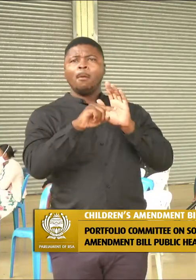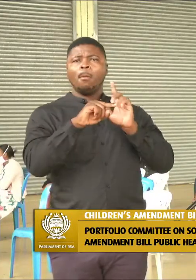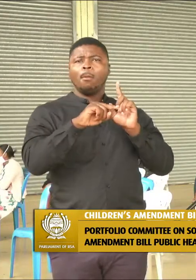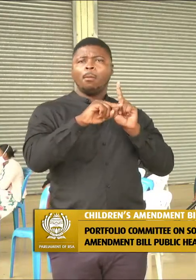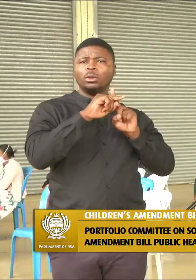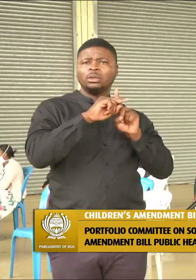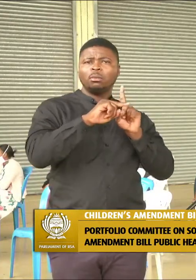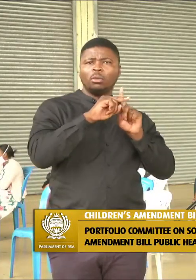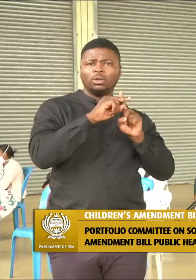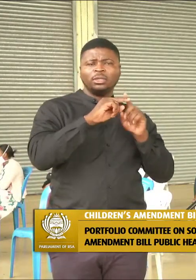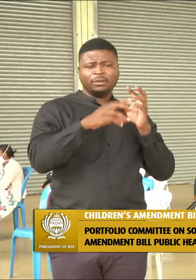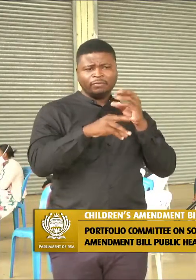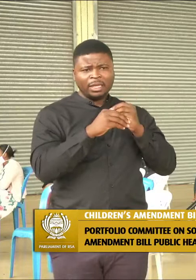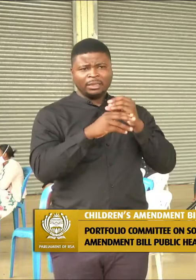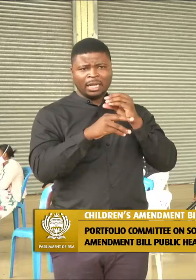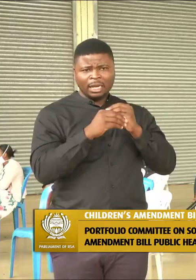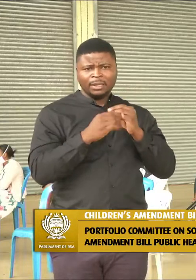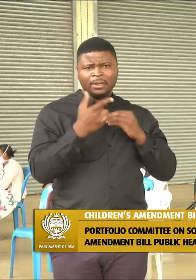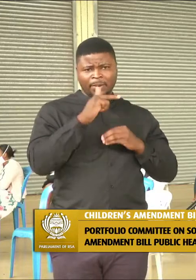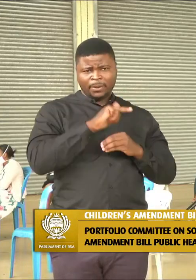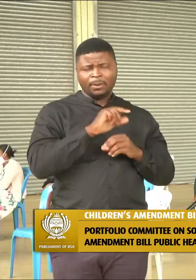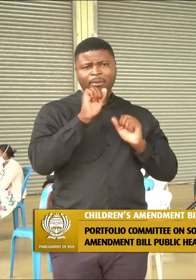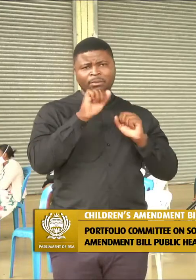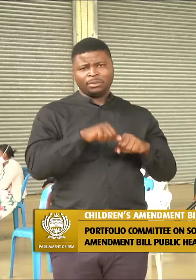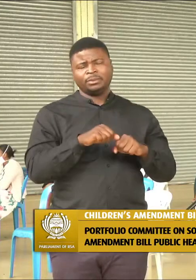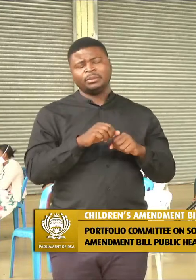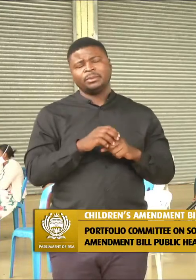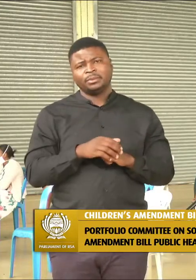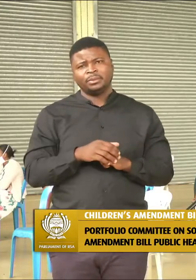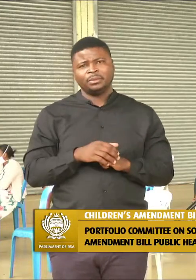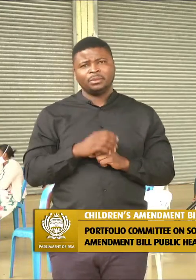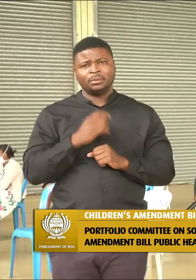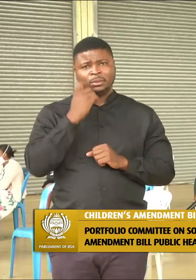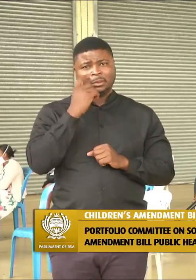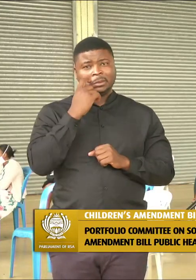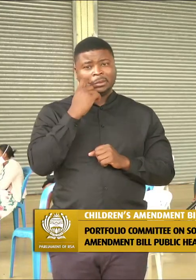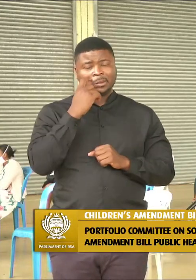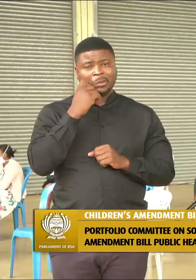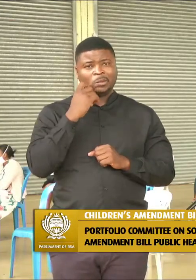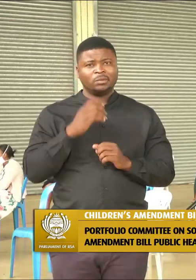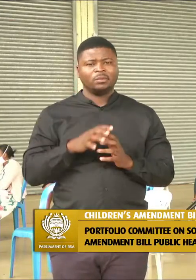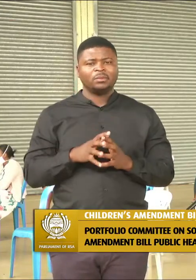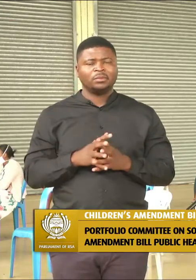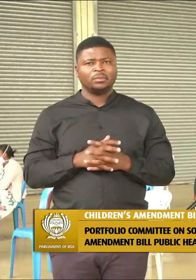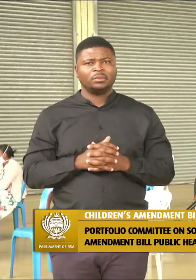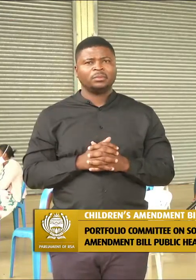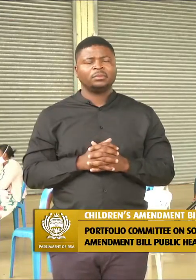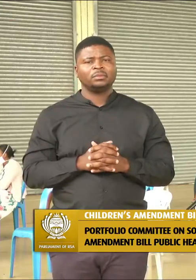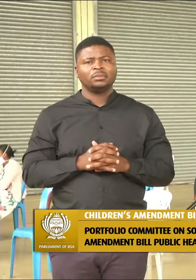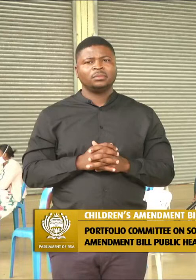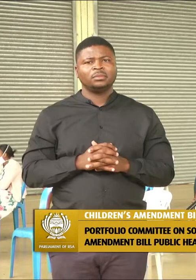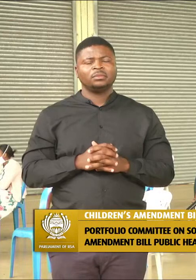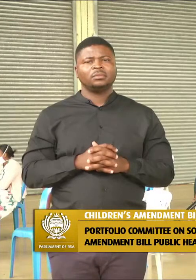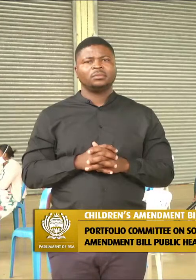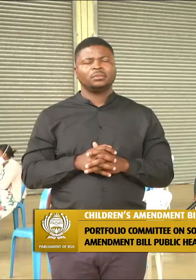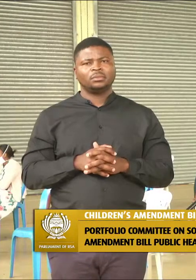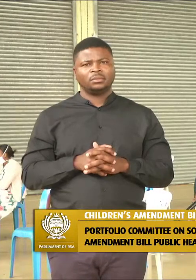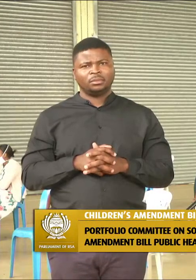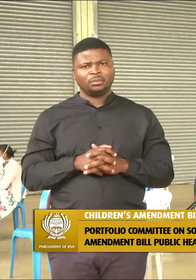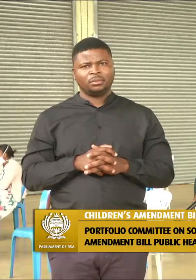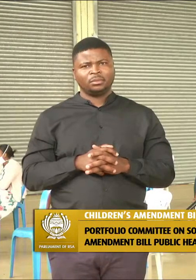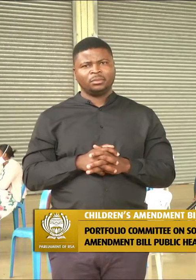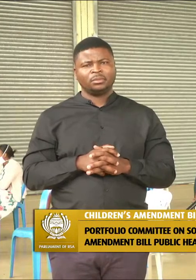direction of fathers. Uma ke ngiyifunda leli pheshana esilitholile ngiyabona ukuthi kuningi okuhle okungathi kuyalungiswa